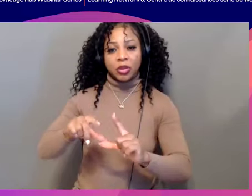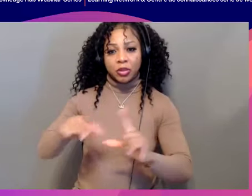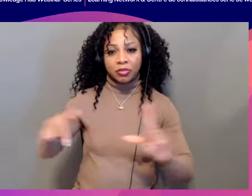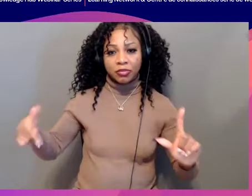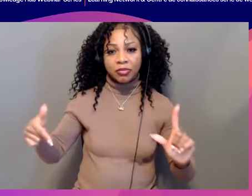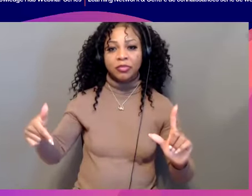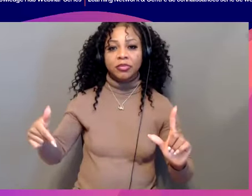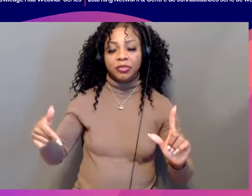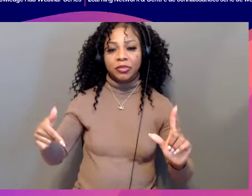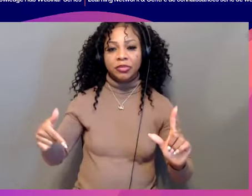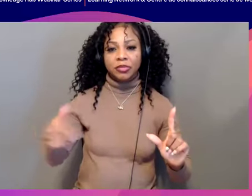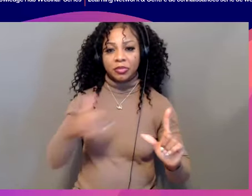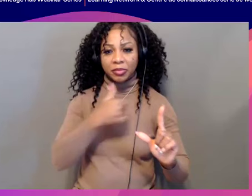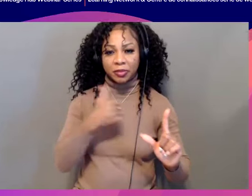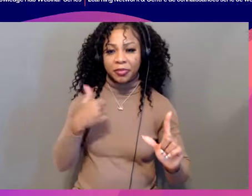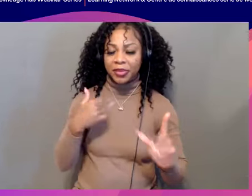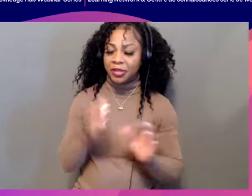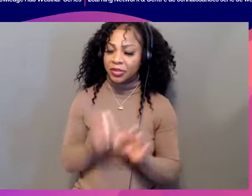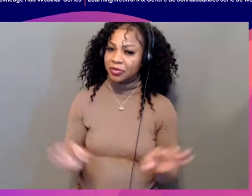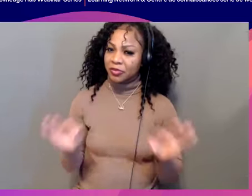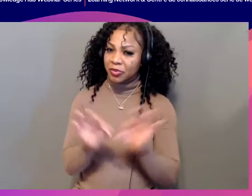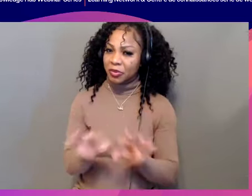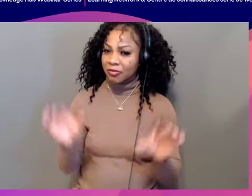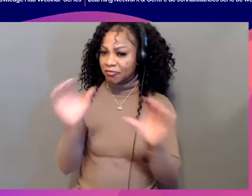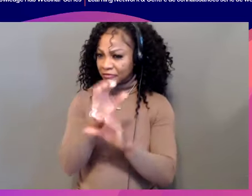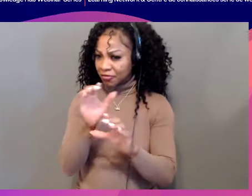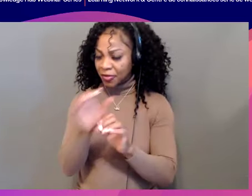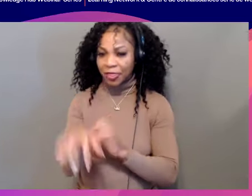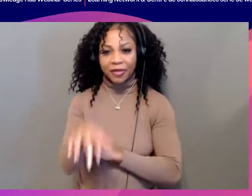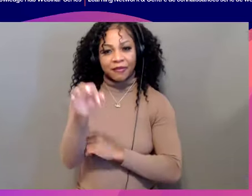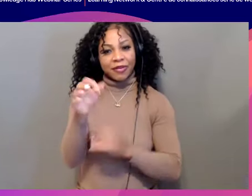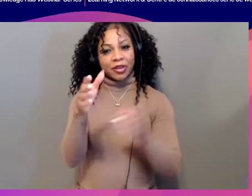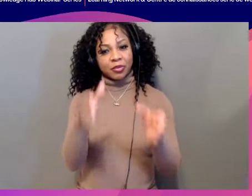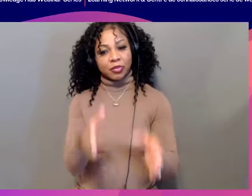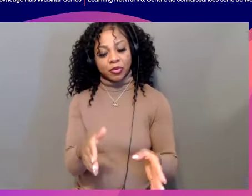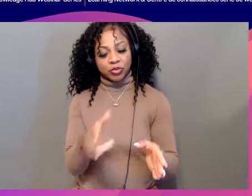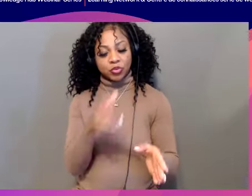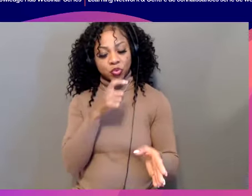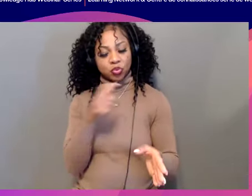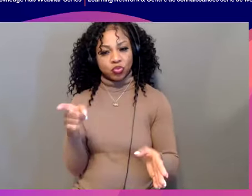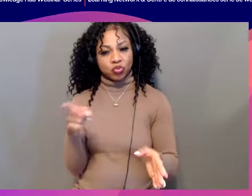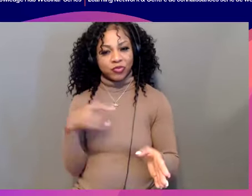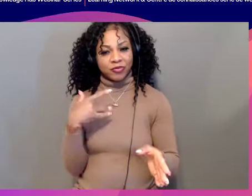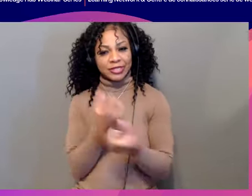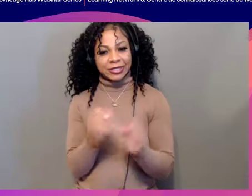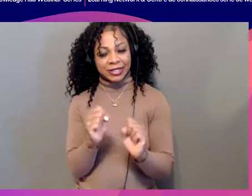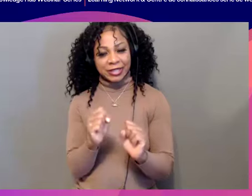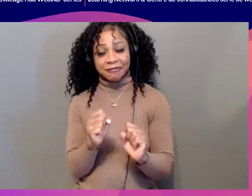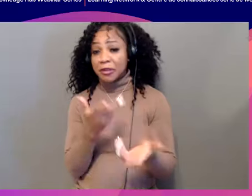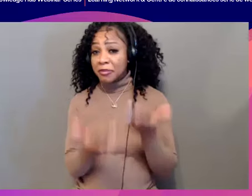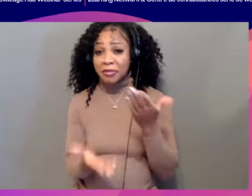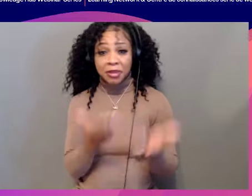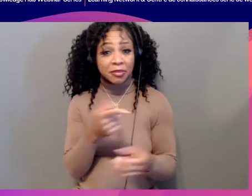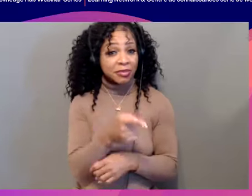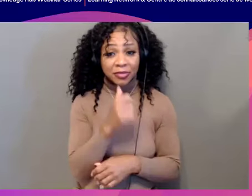LGBTQIA+, I think it's really important to find somebody that feels safe to you to talk to first, because that person may not be